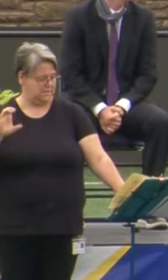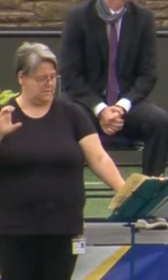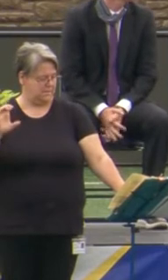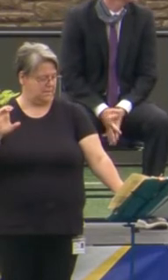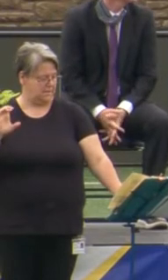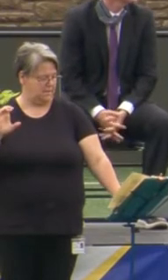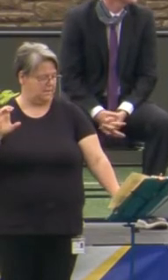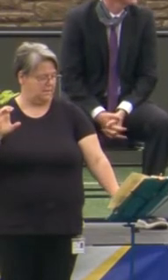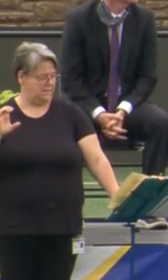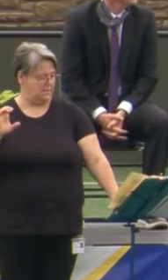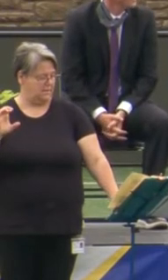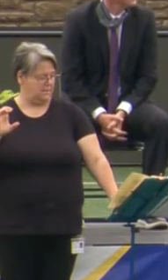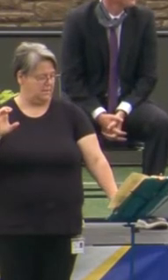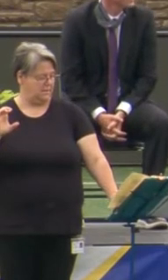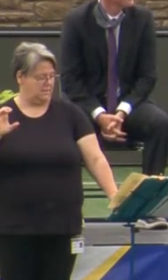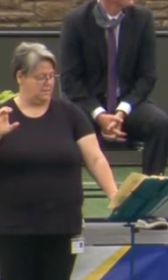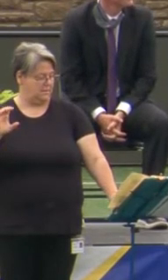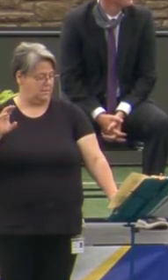Taylor Ramirez.